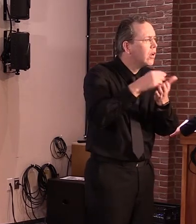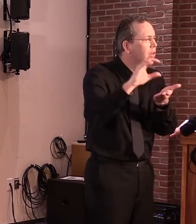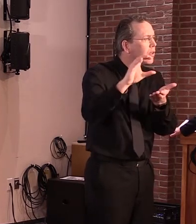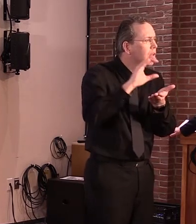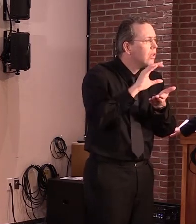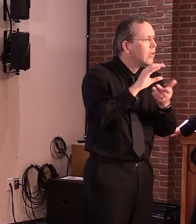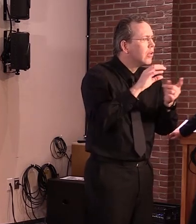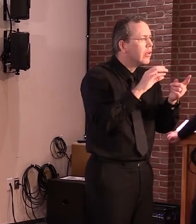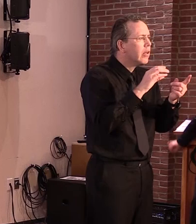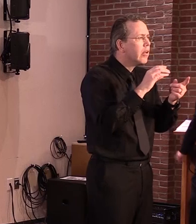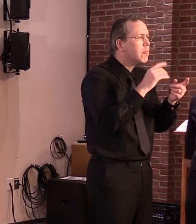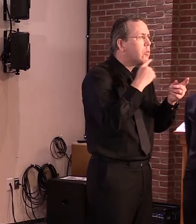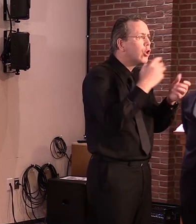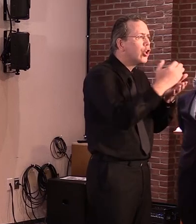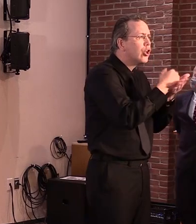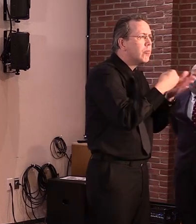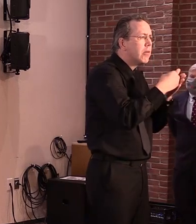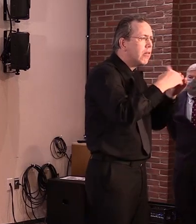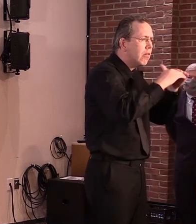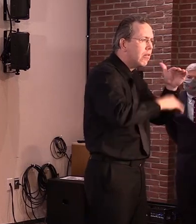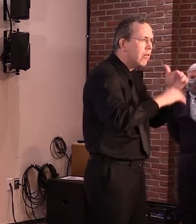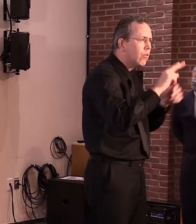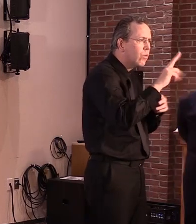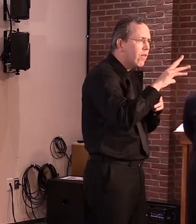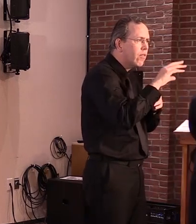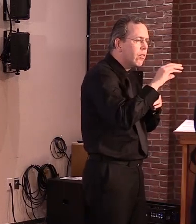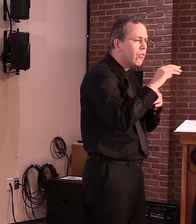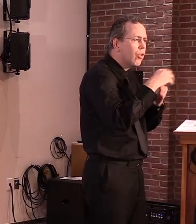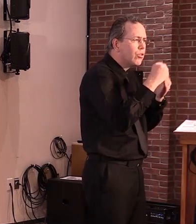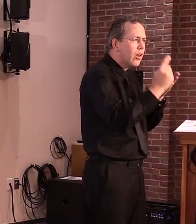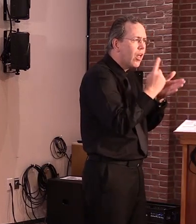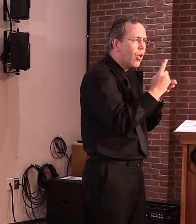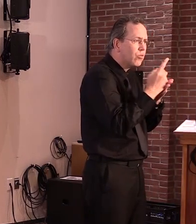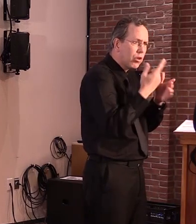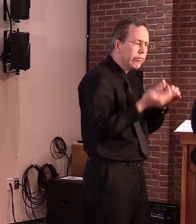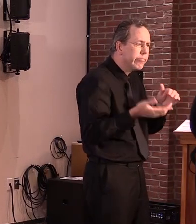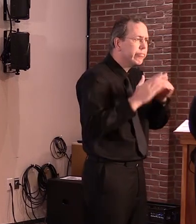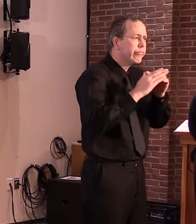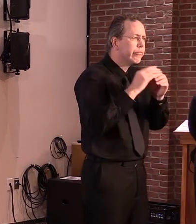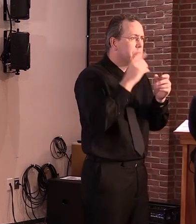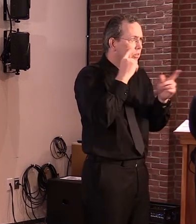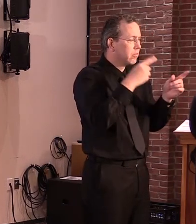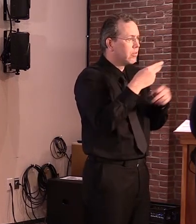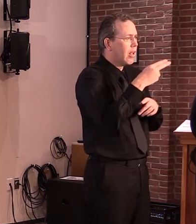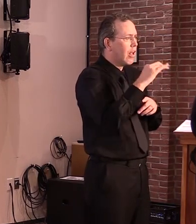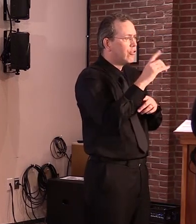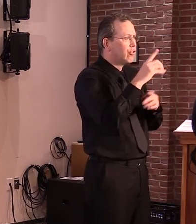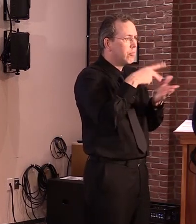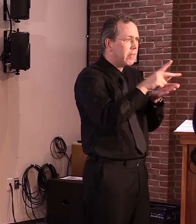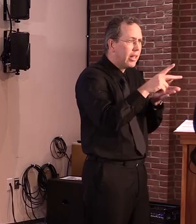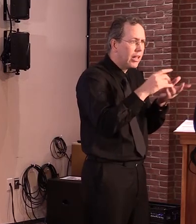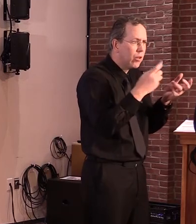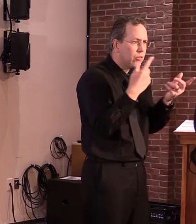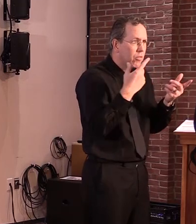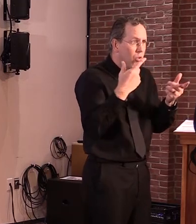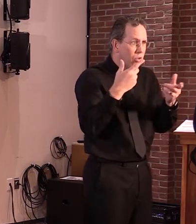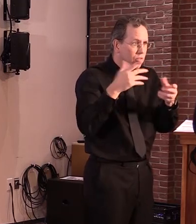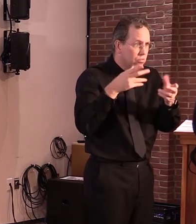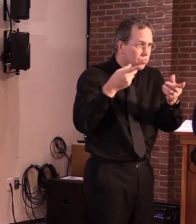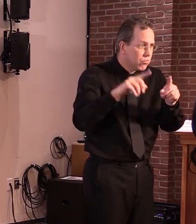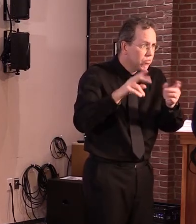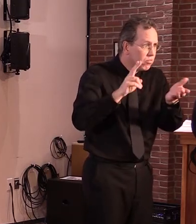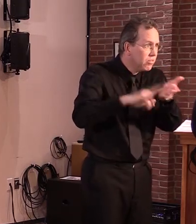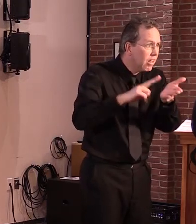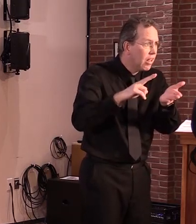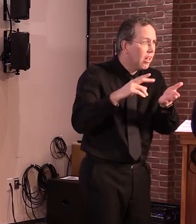hour. Has that bill crossed your desk yet, Governor, and have you signed it or do you plan to sign it? I think it's just passed the Senate. I think